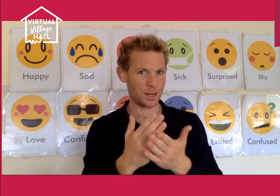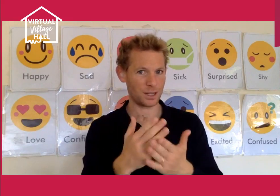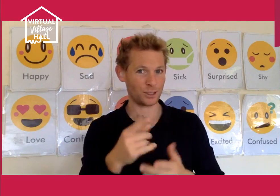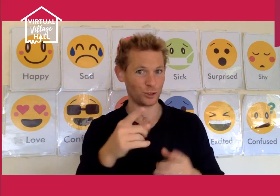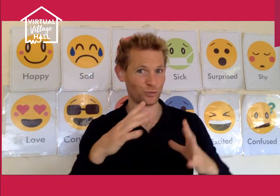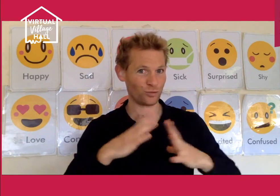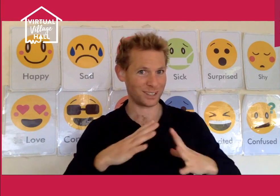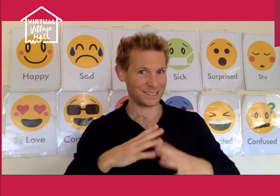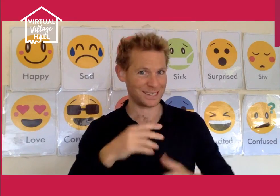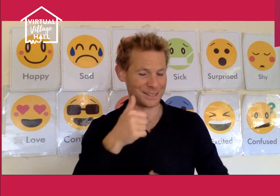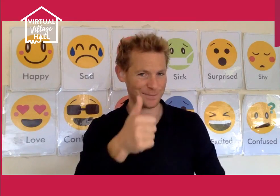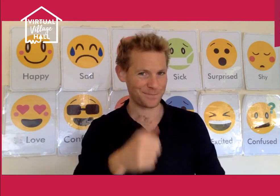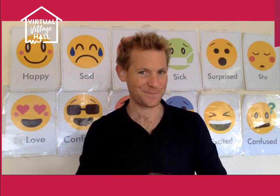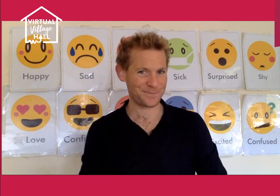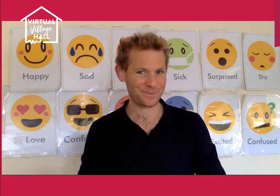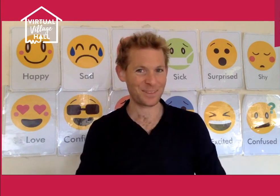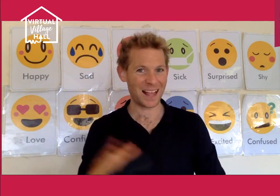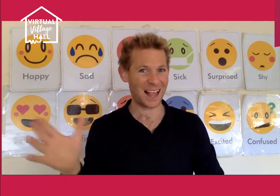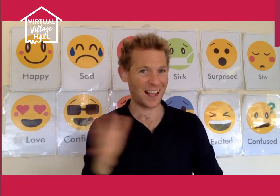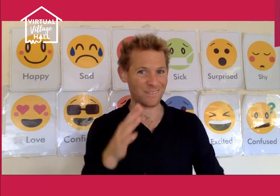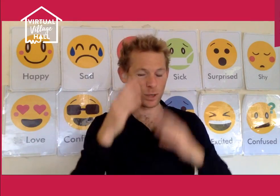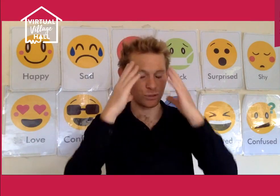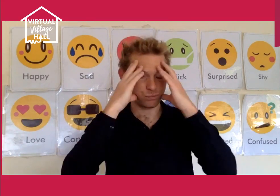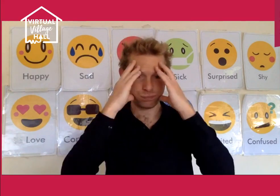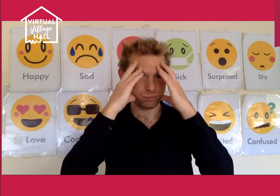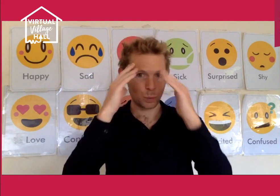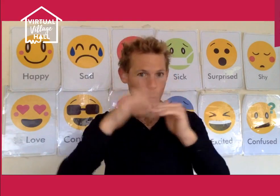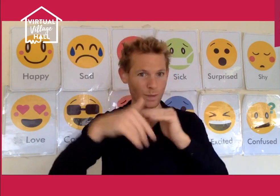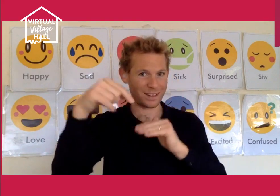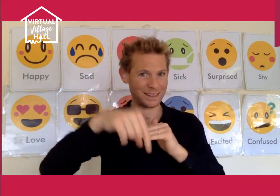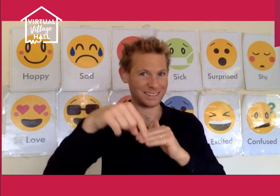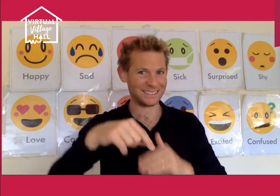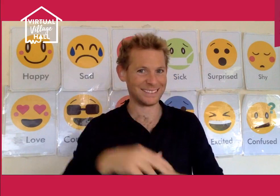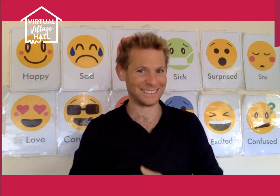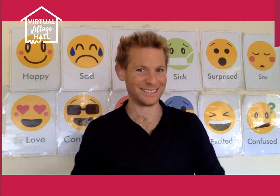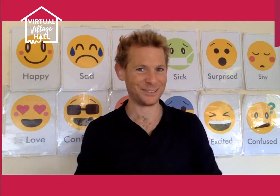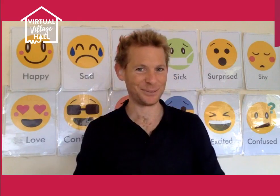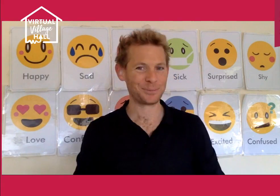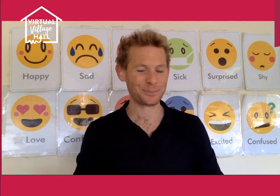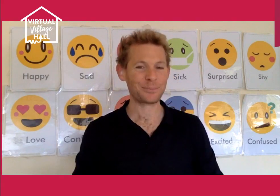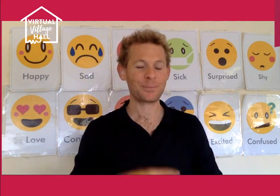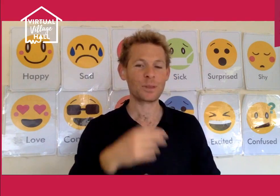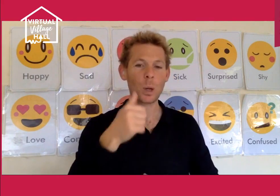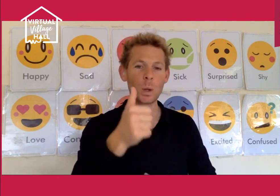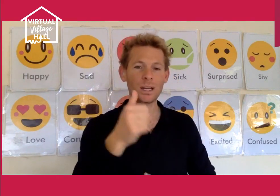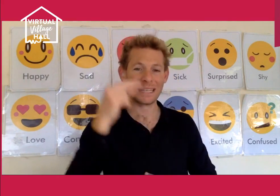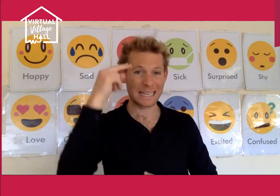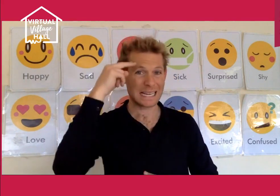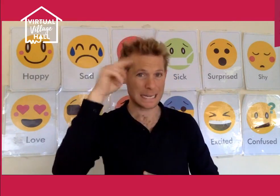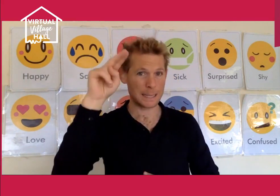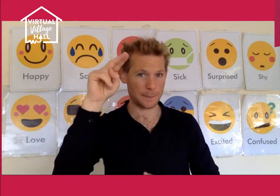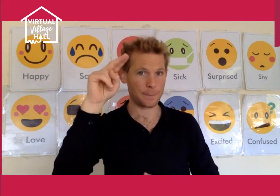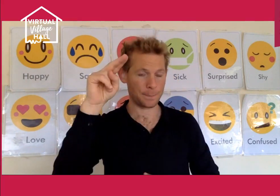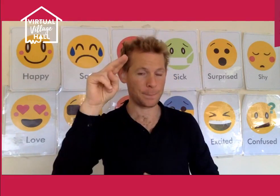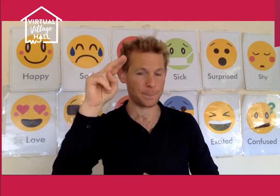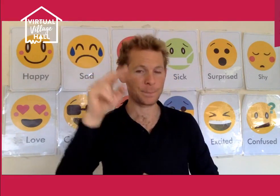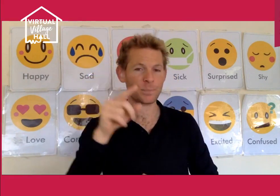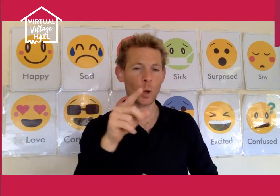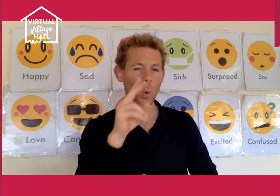Okay, now this is the hard part. Are you ready? Everyone, give yourself a whew, deep breath because everyone gets really confused